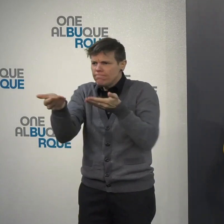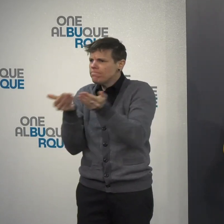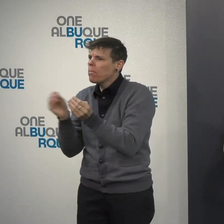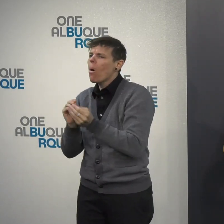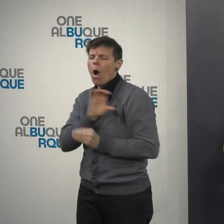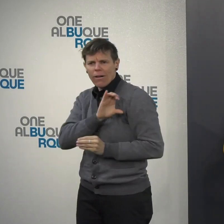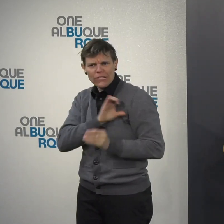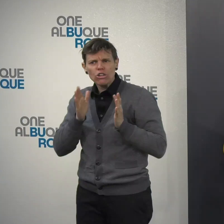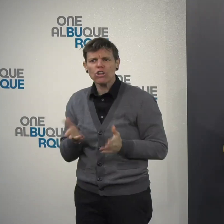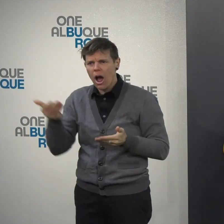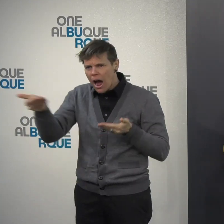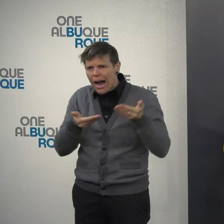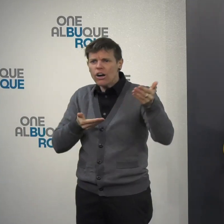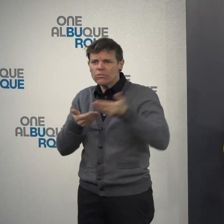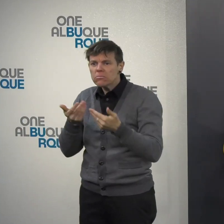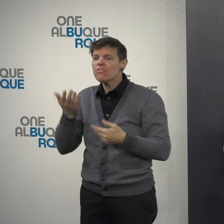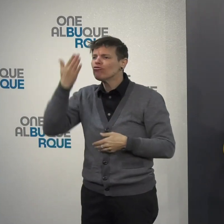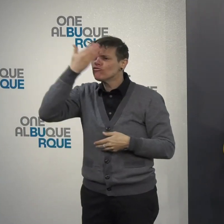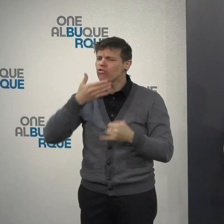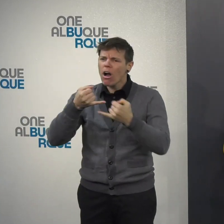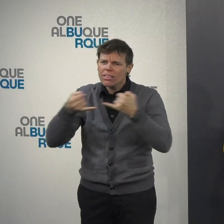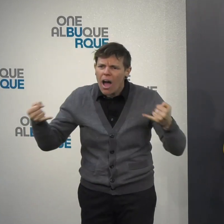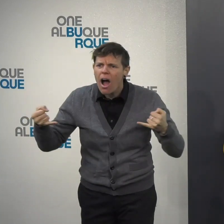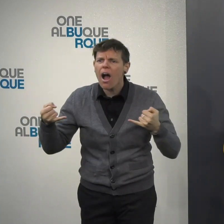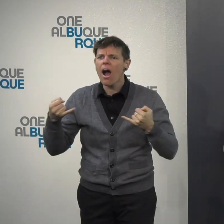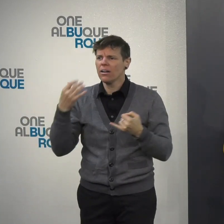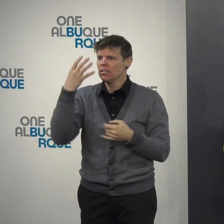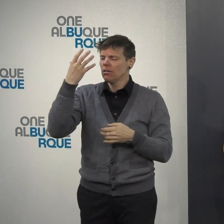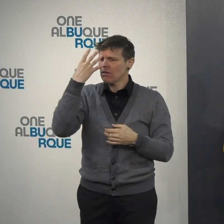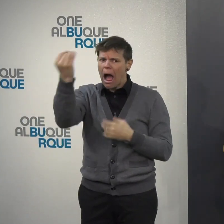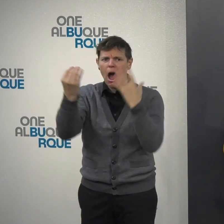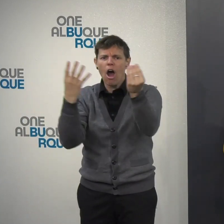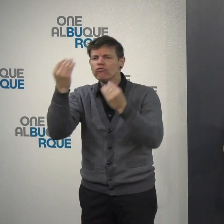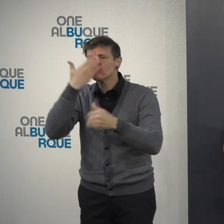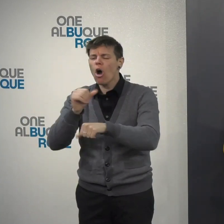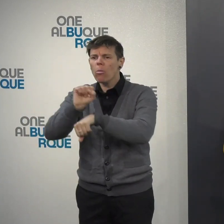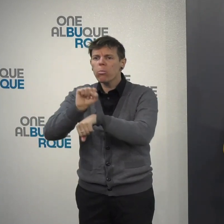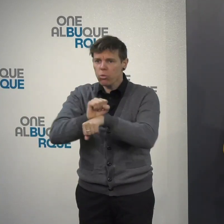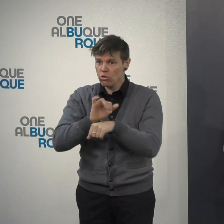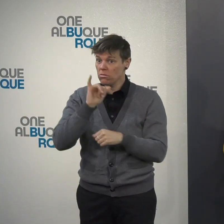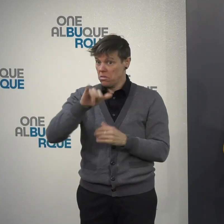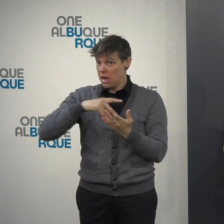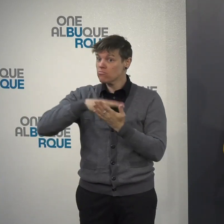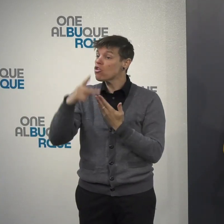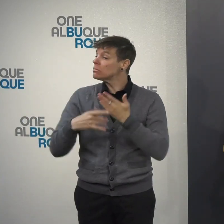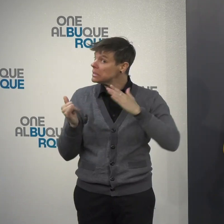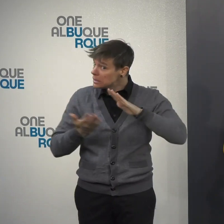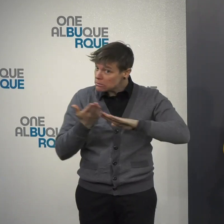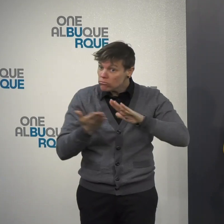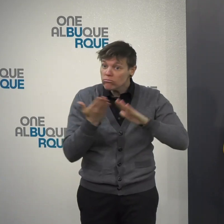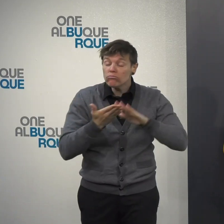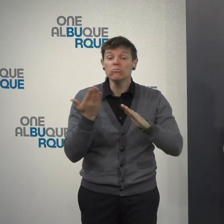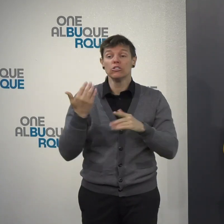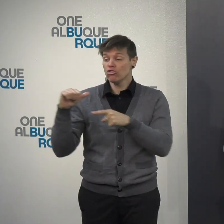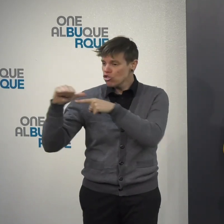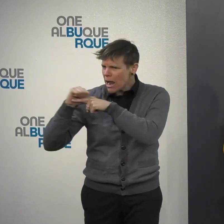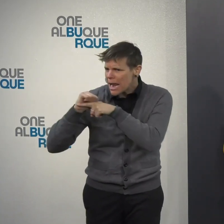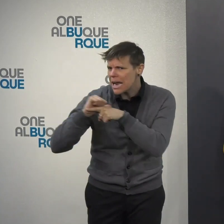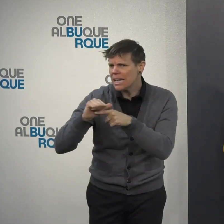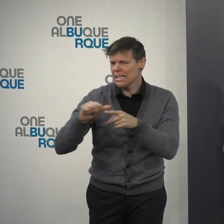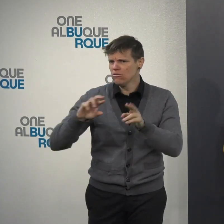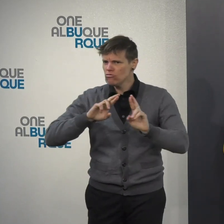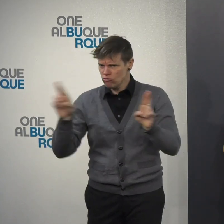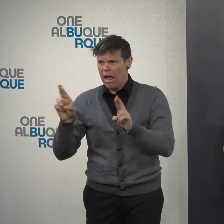and frontline beginning officers, those programs are very much up and running, and it continues to be a high priority for